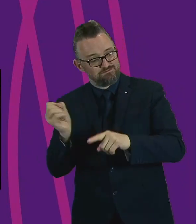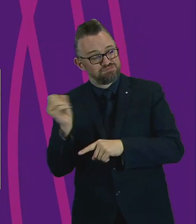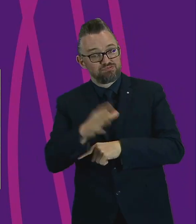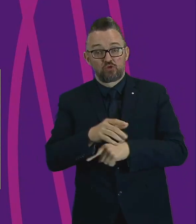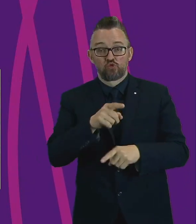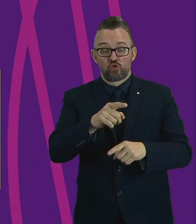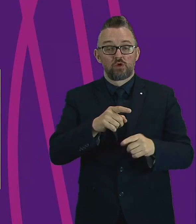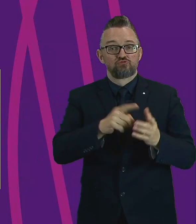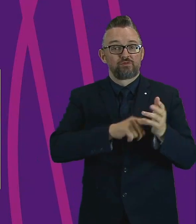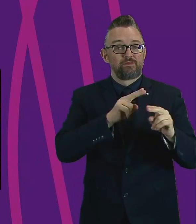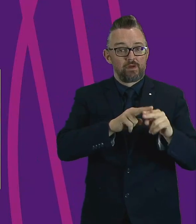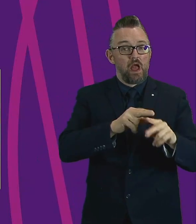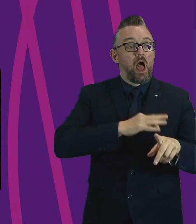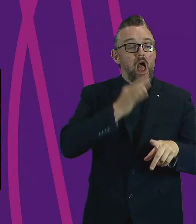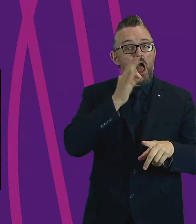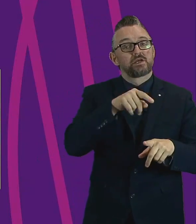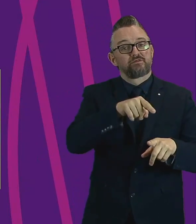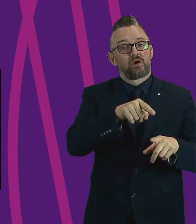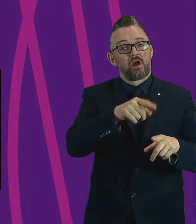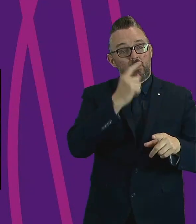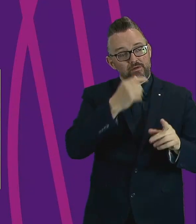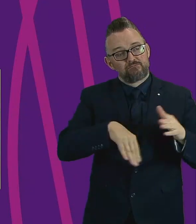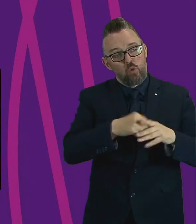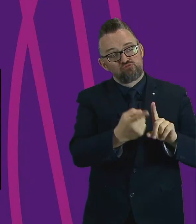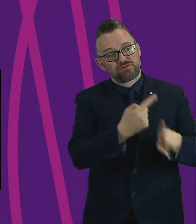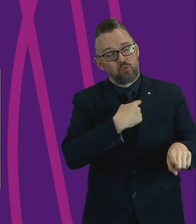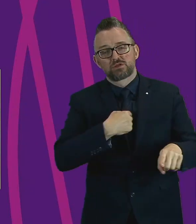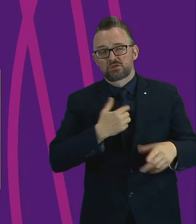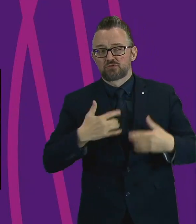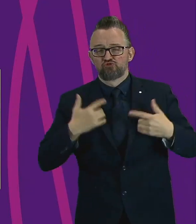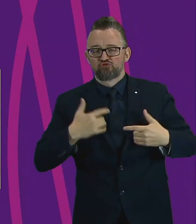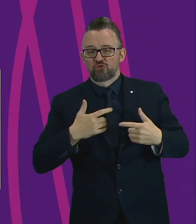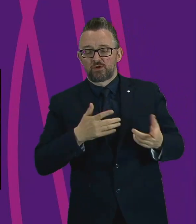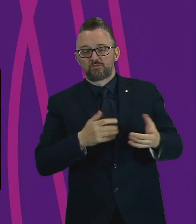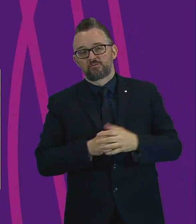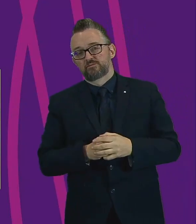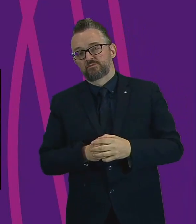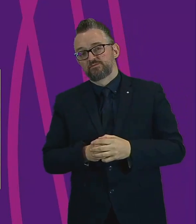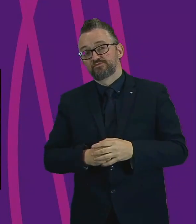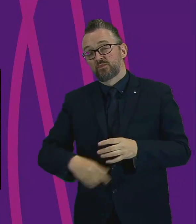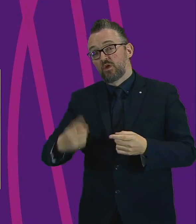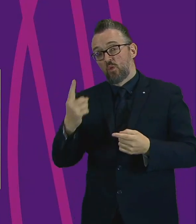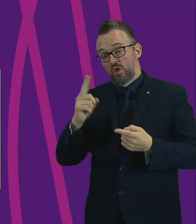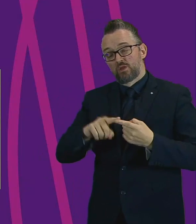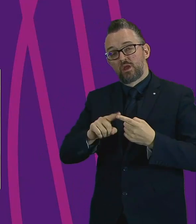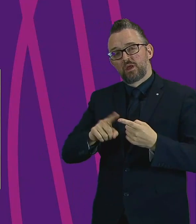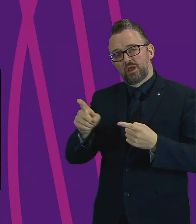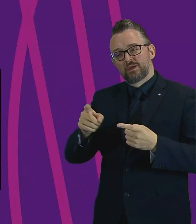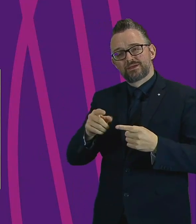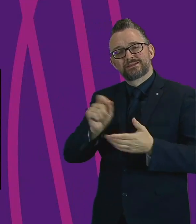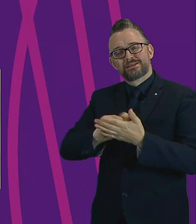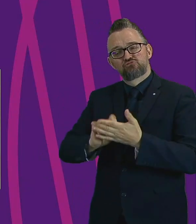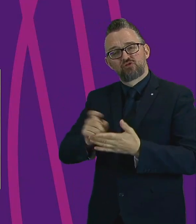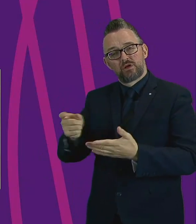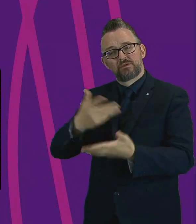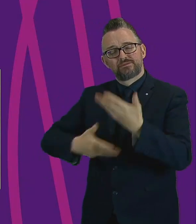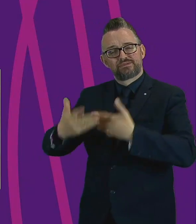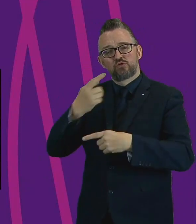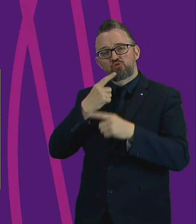these issues, and I look forward to that full response. And mental health services is the one area the Cabinet Secretary didn't expand on, but I think is